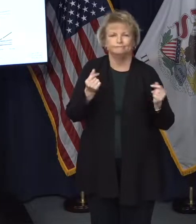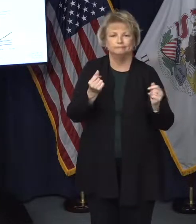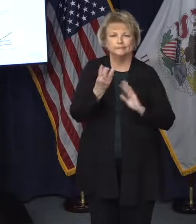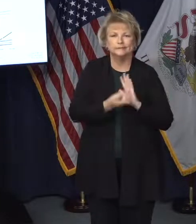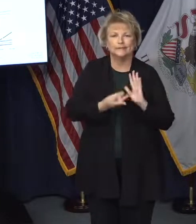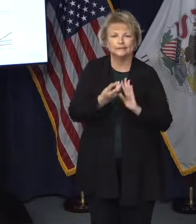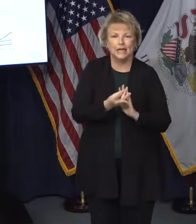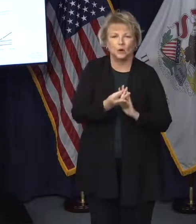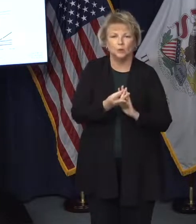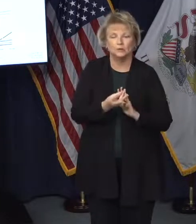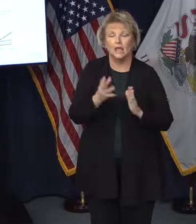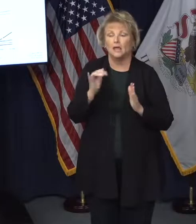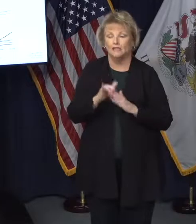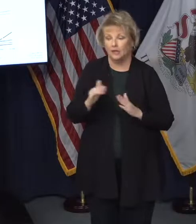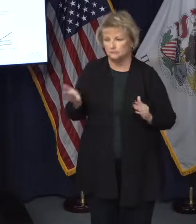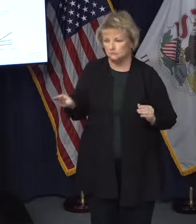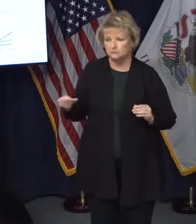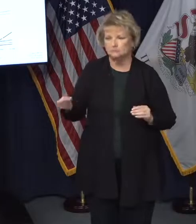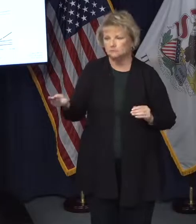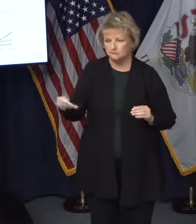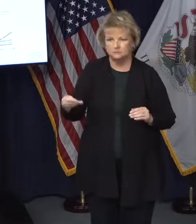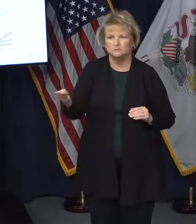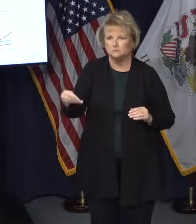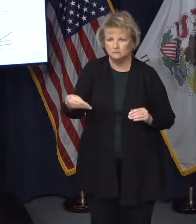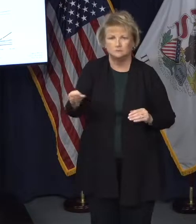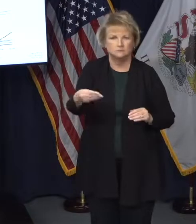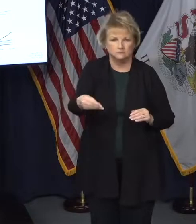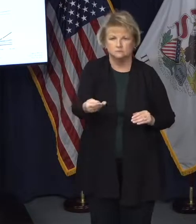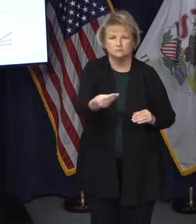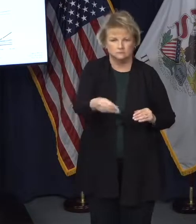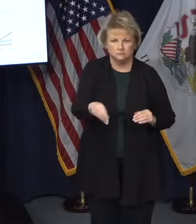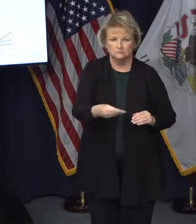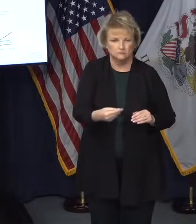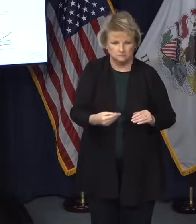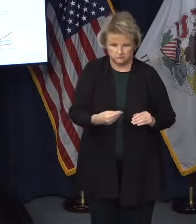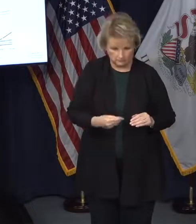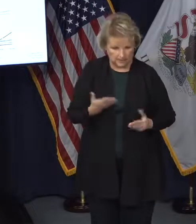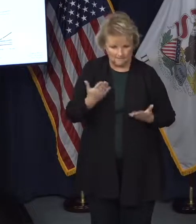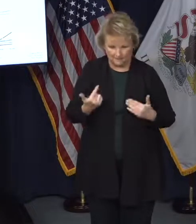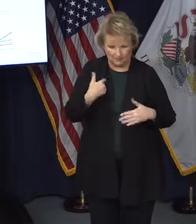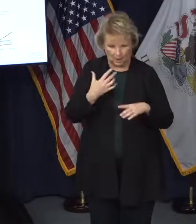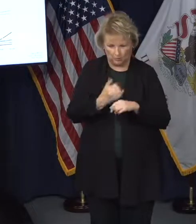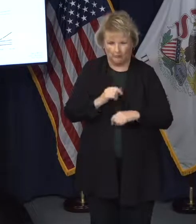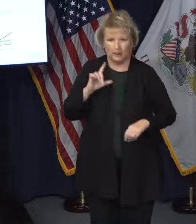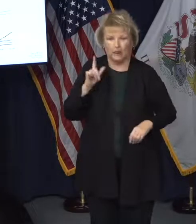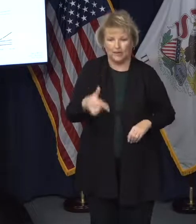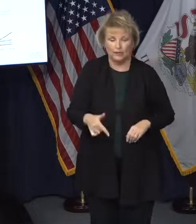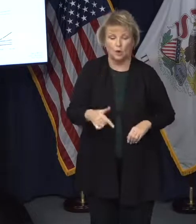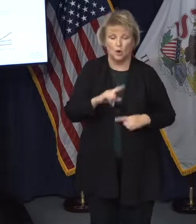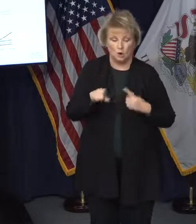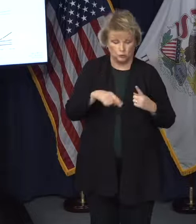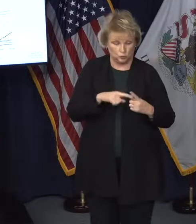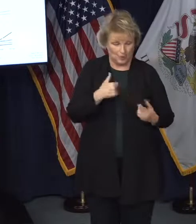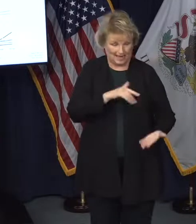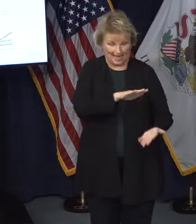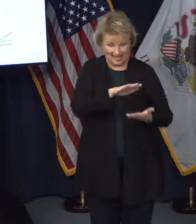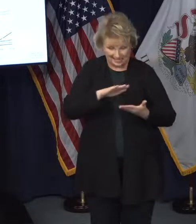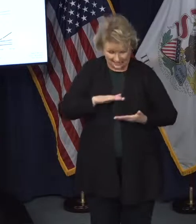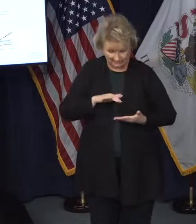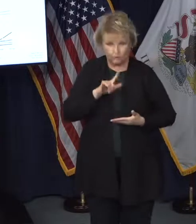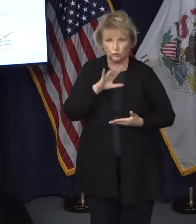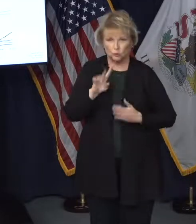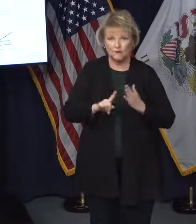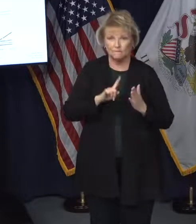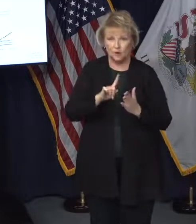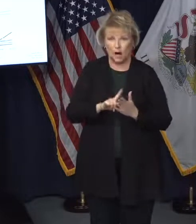later. It may go through the bureaucracy and the different steps, and I might get it. So we are giving you the reports that we've gotten over the last